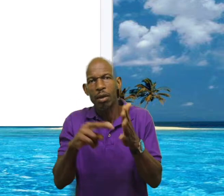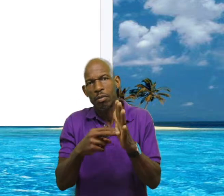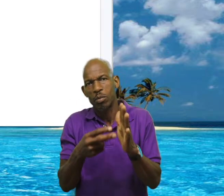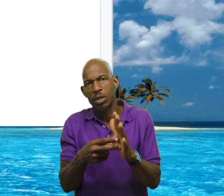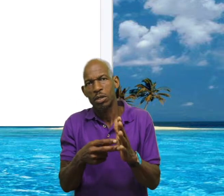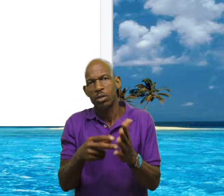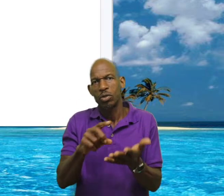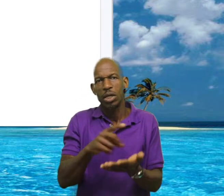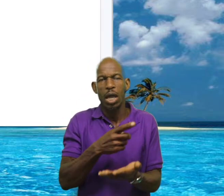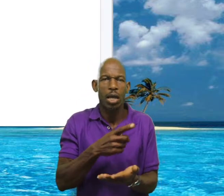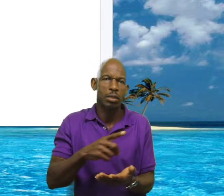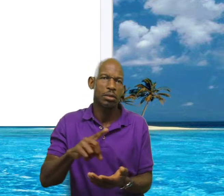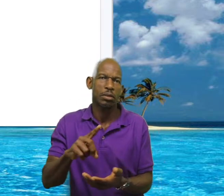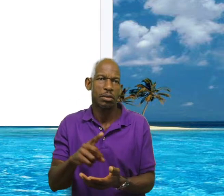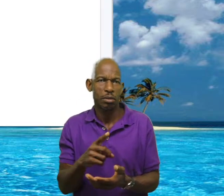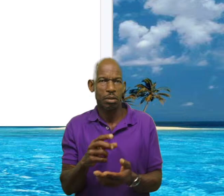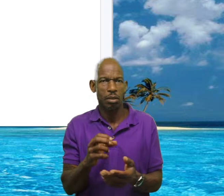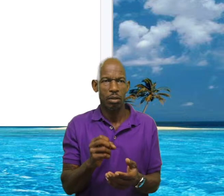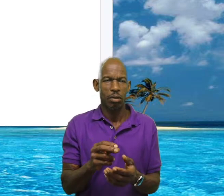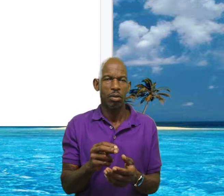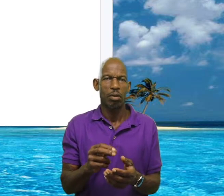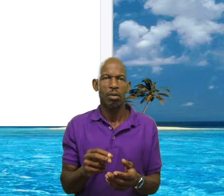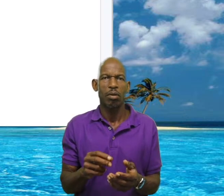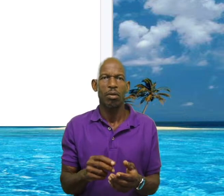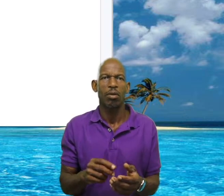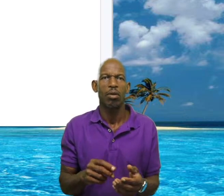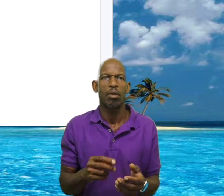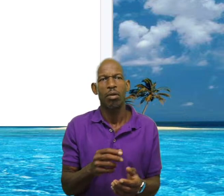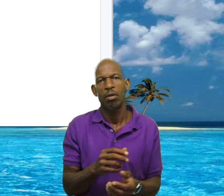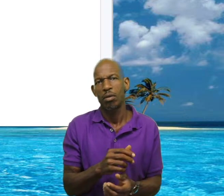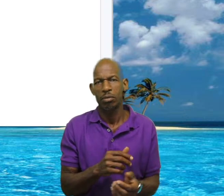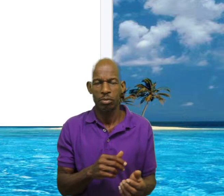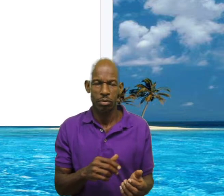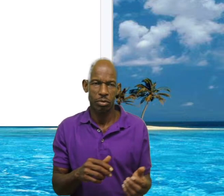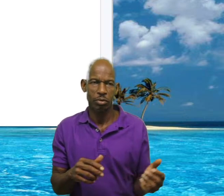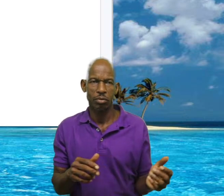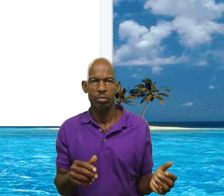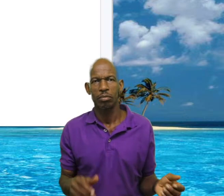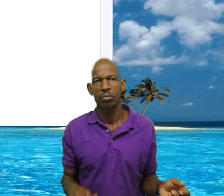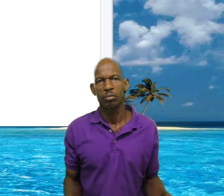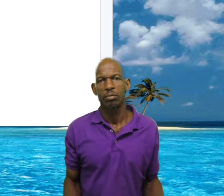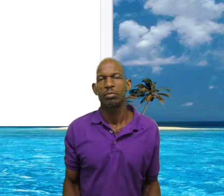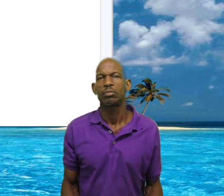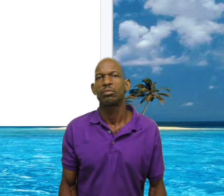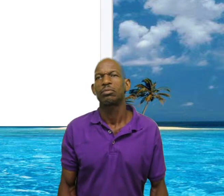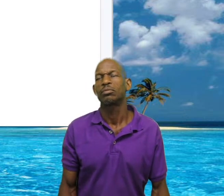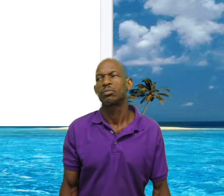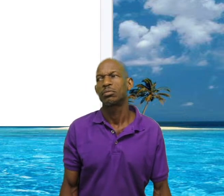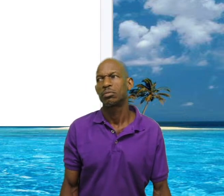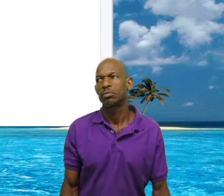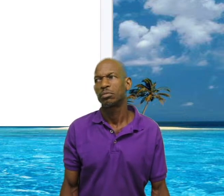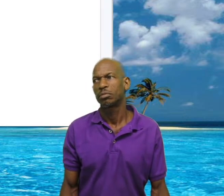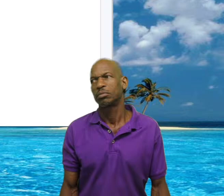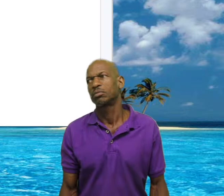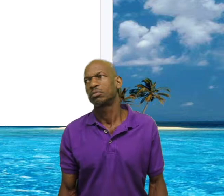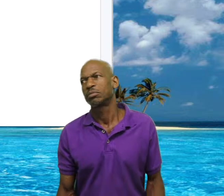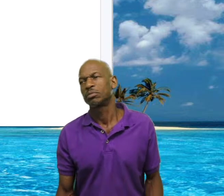dance by swaying. I get hearing some slow music and I'm swaying. So dance and sway, the same